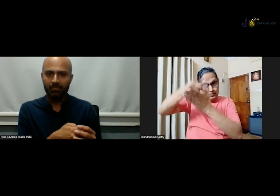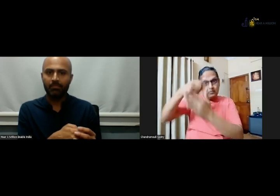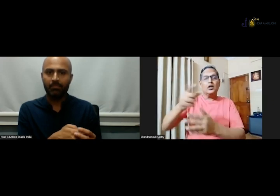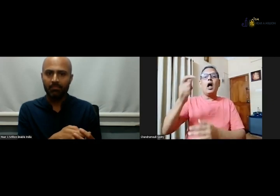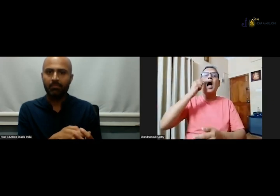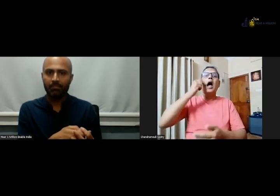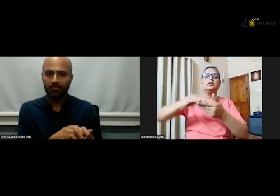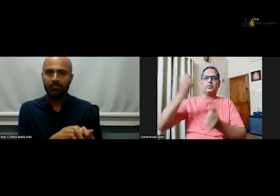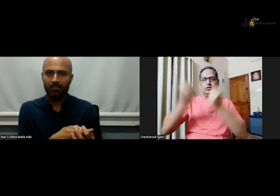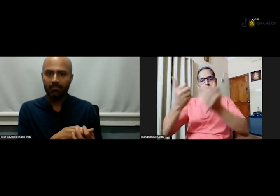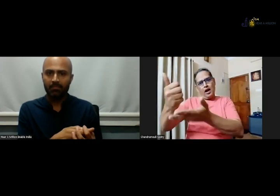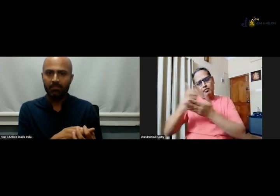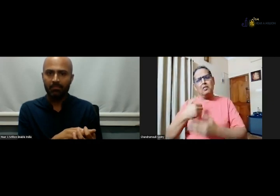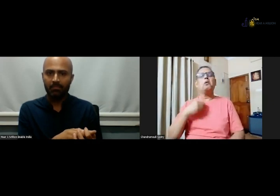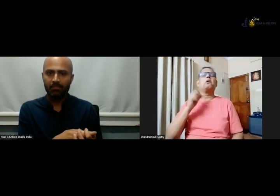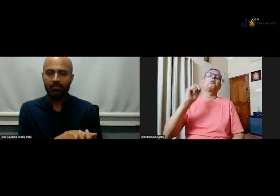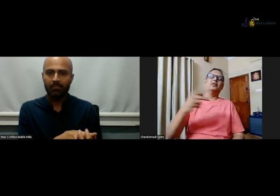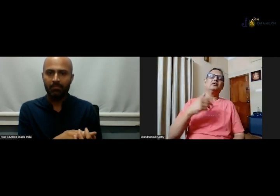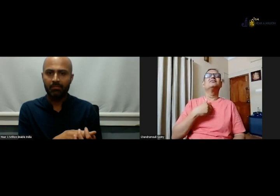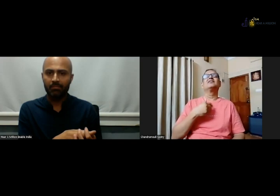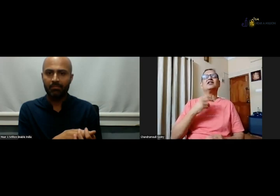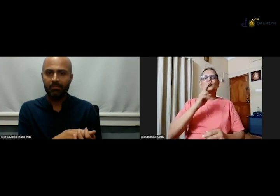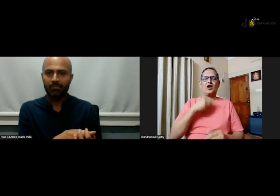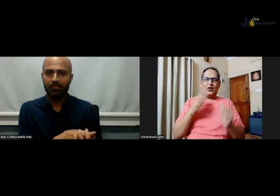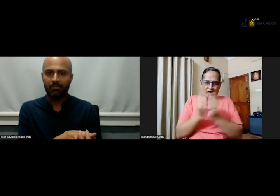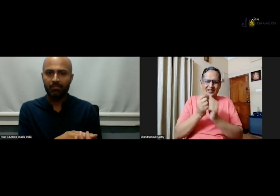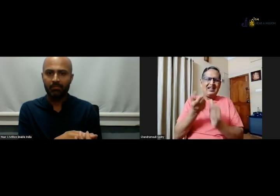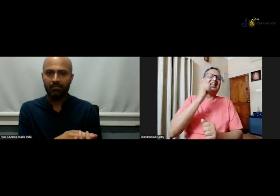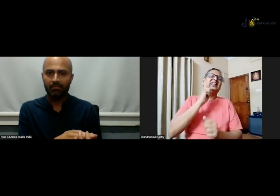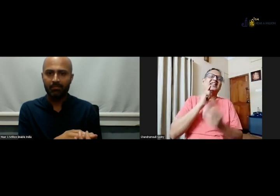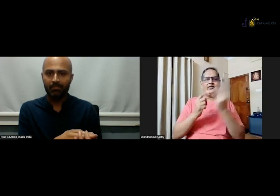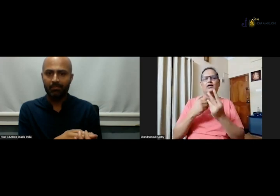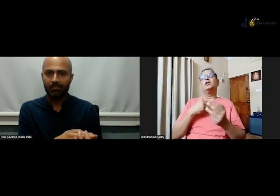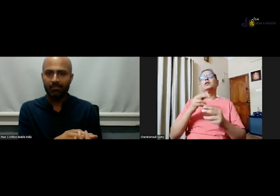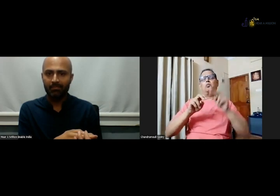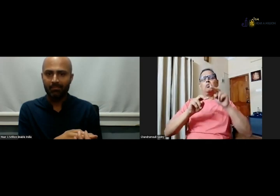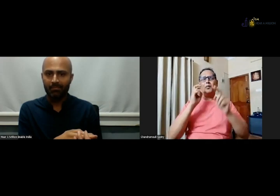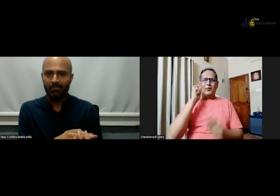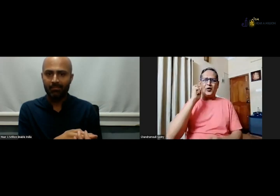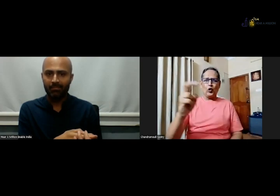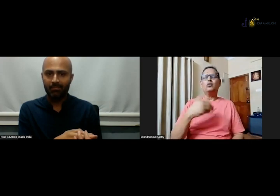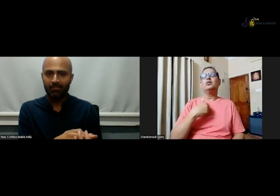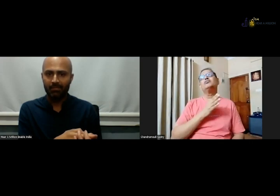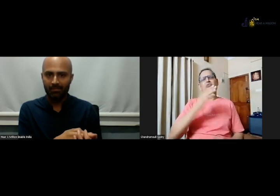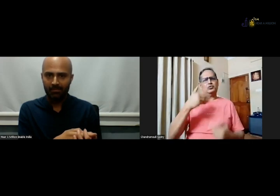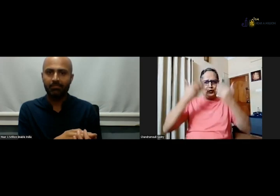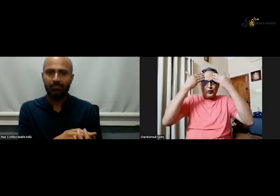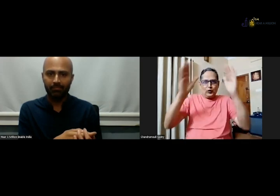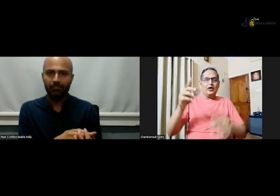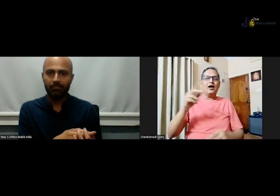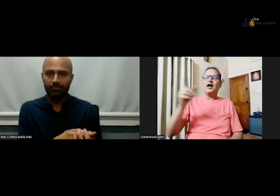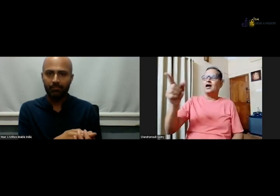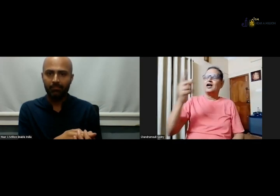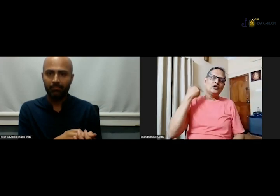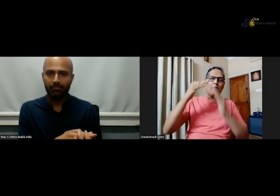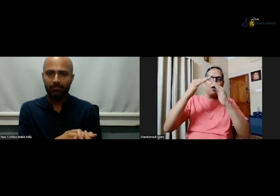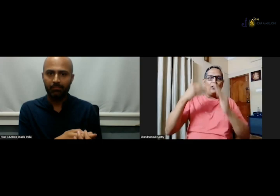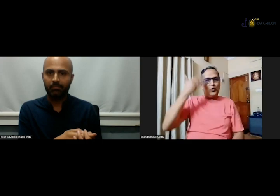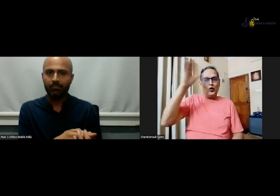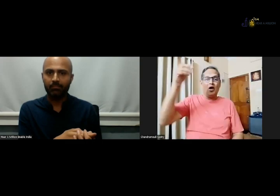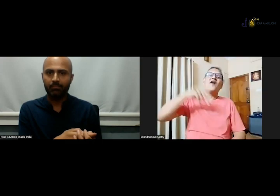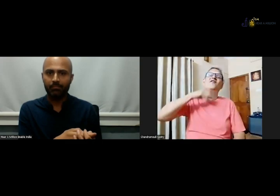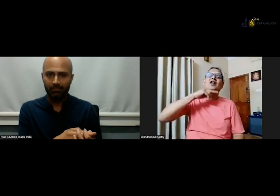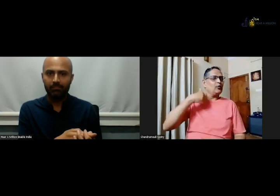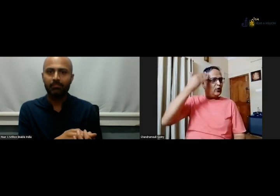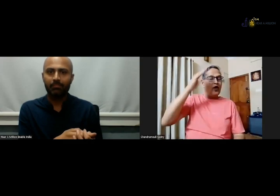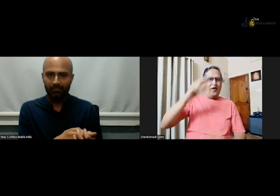Yeah, then we came along with her. We both went to the metro station, and then I didn't